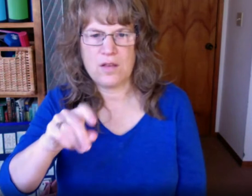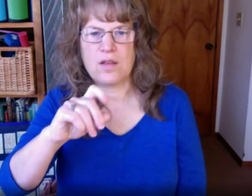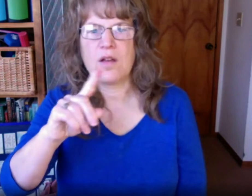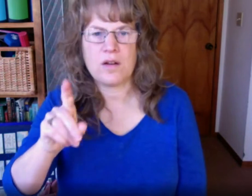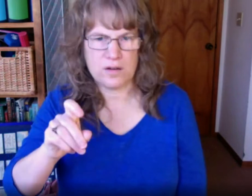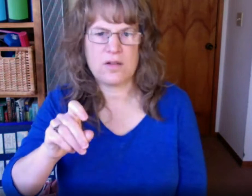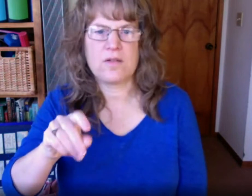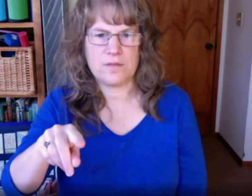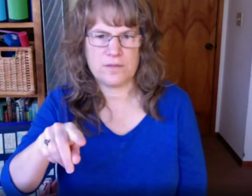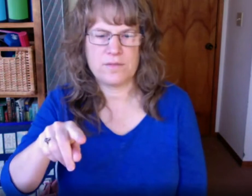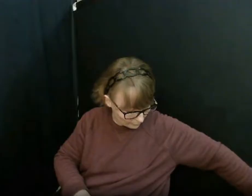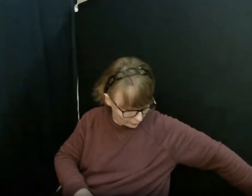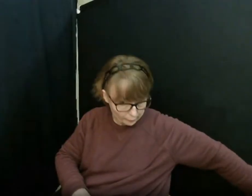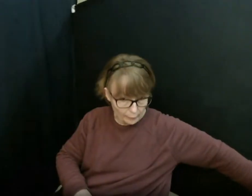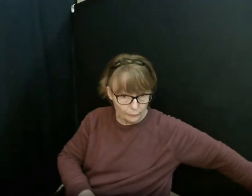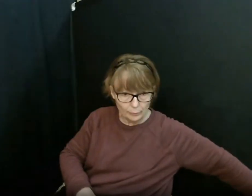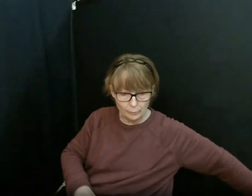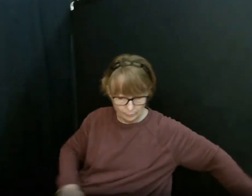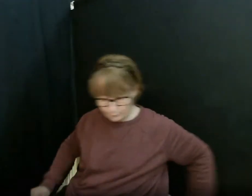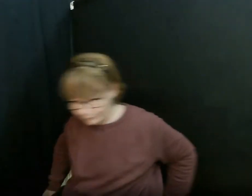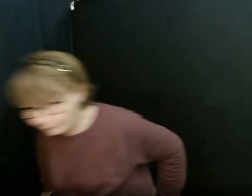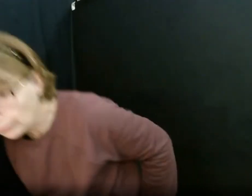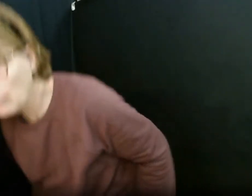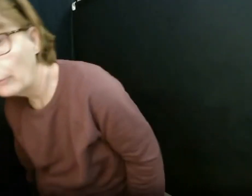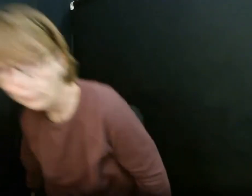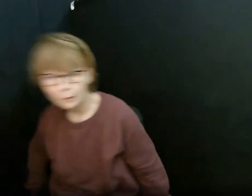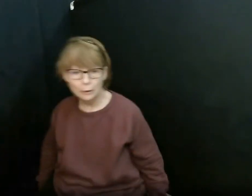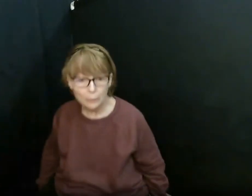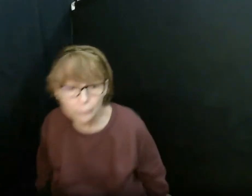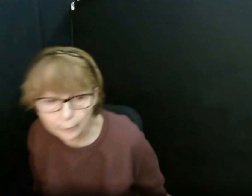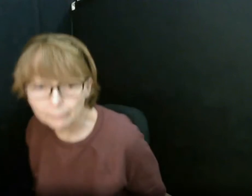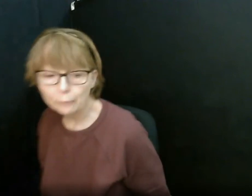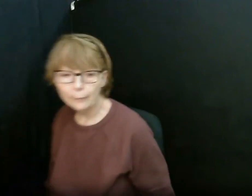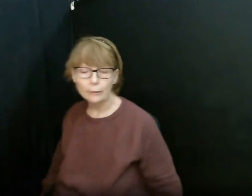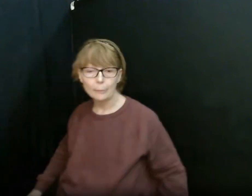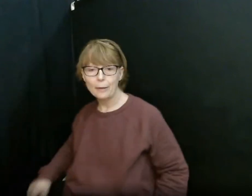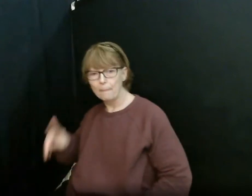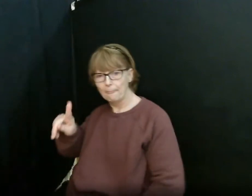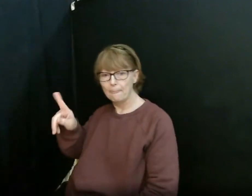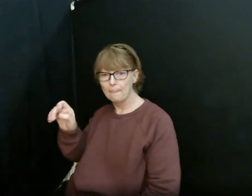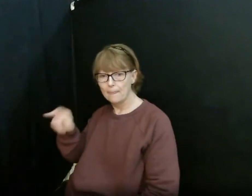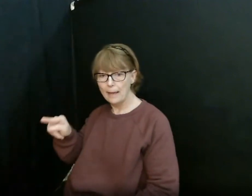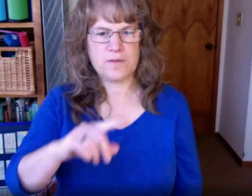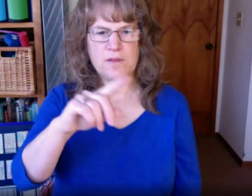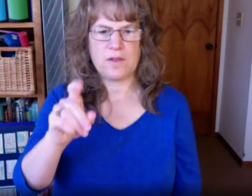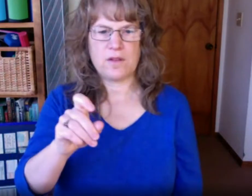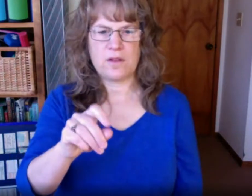All right. And I'm going to do this. Give myself a little more room so I can move around a little bit. Okay. Ask.